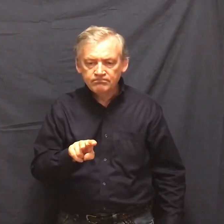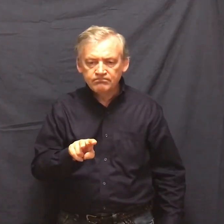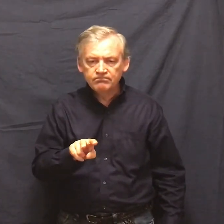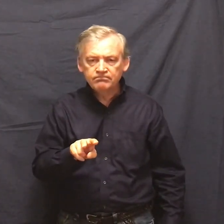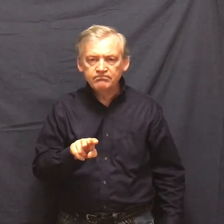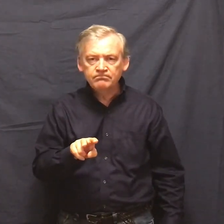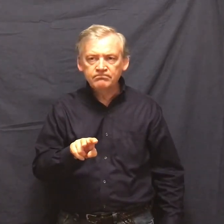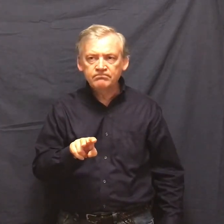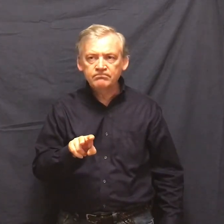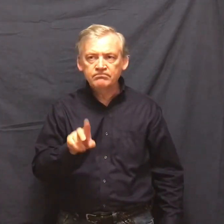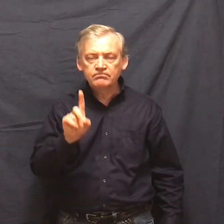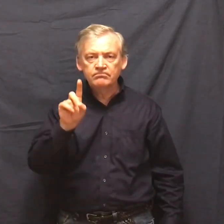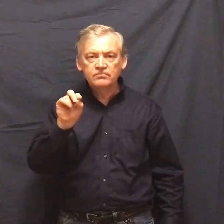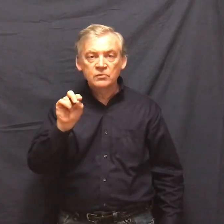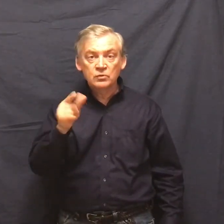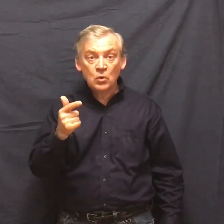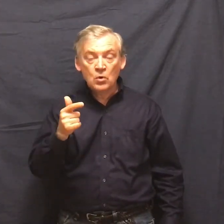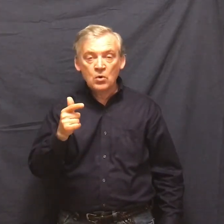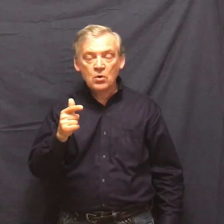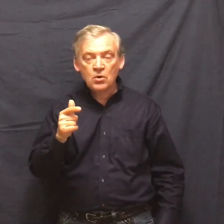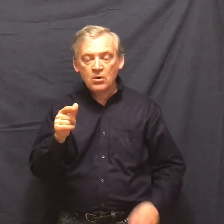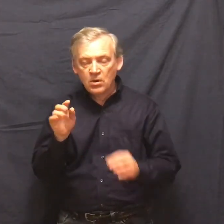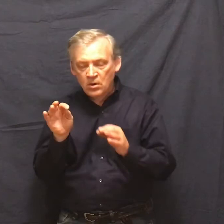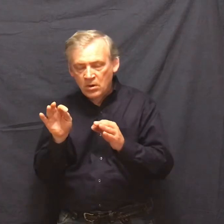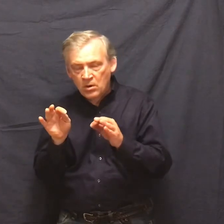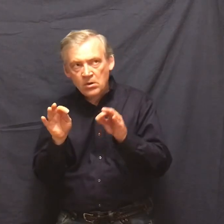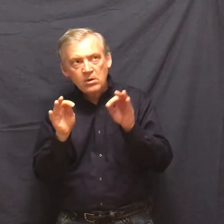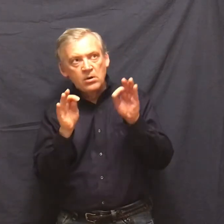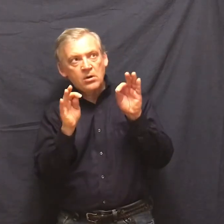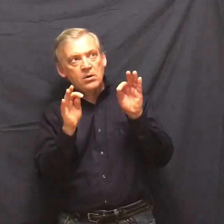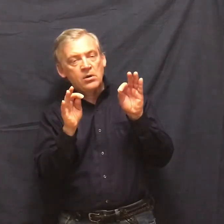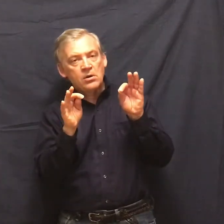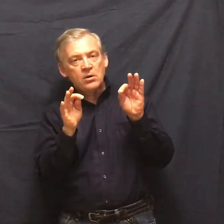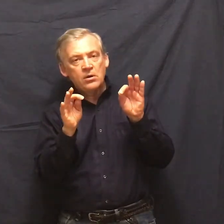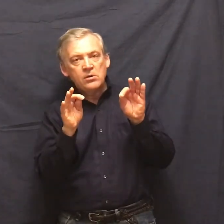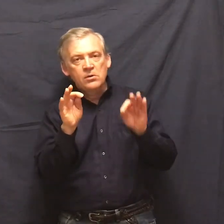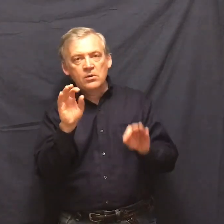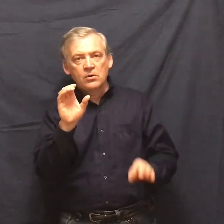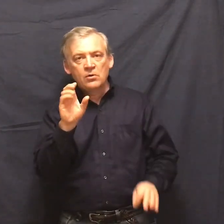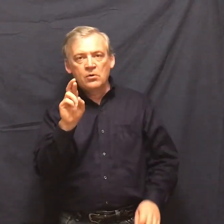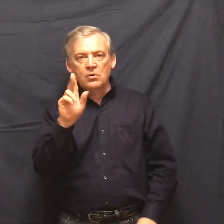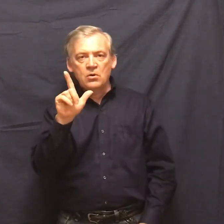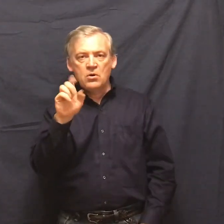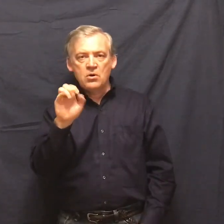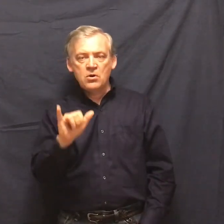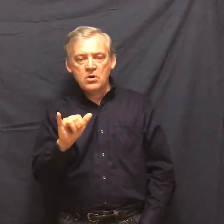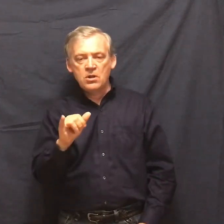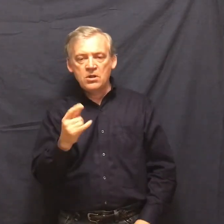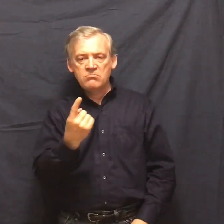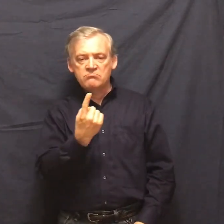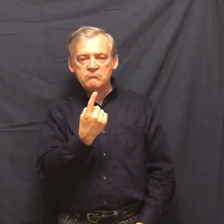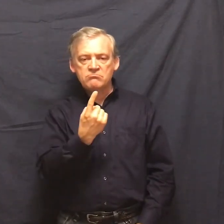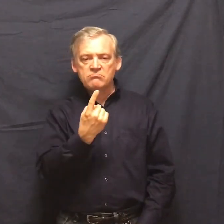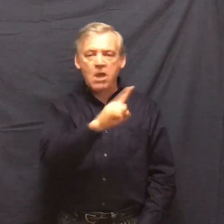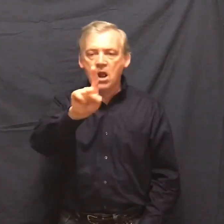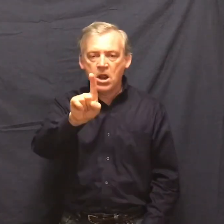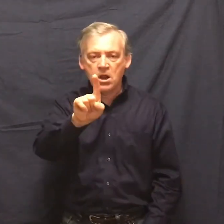The dog raised his head, but when Curly jerked out, the grizzled head sank to the floor again.